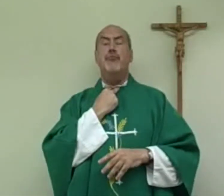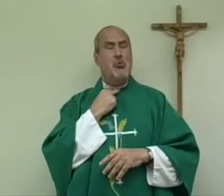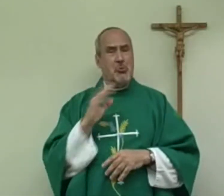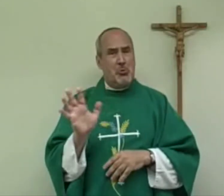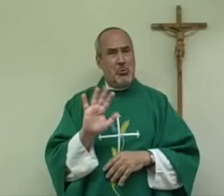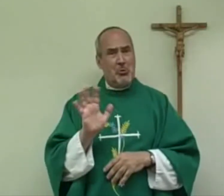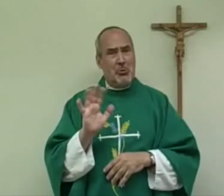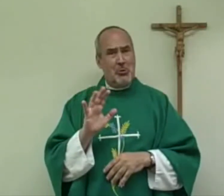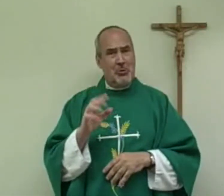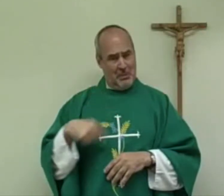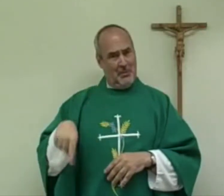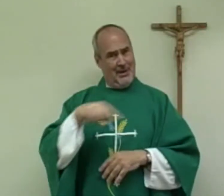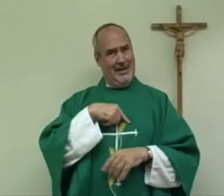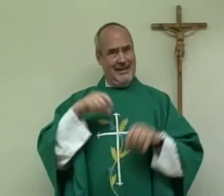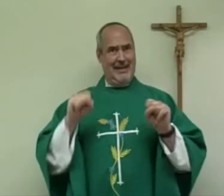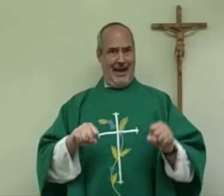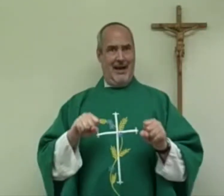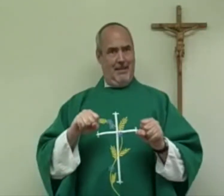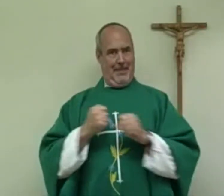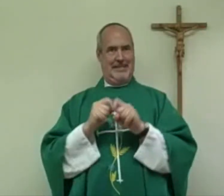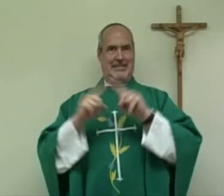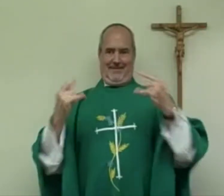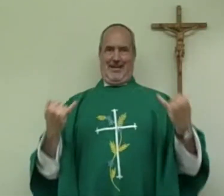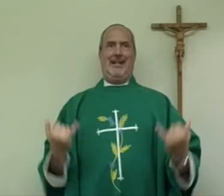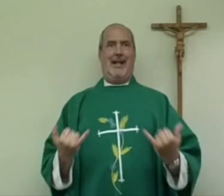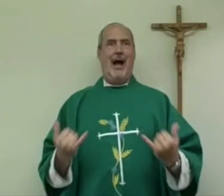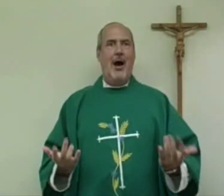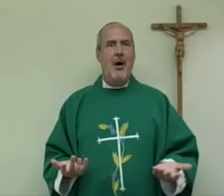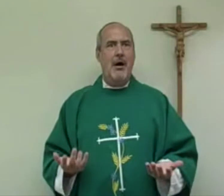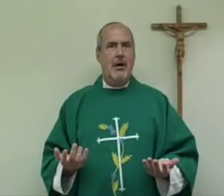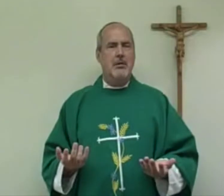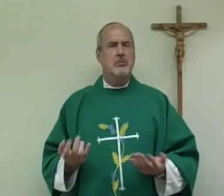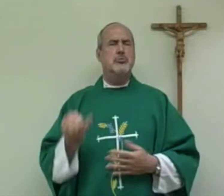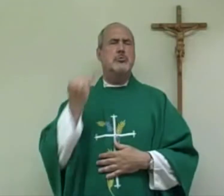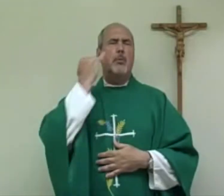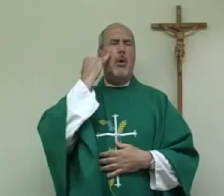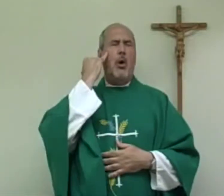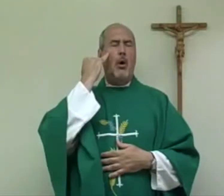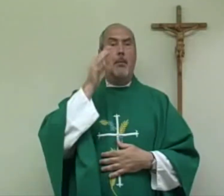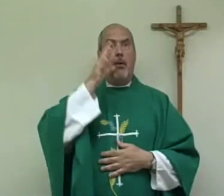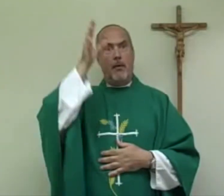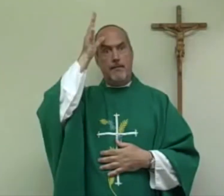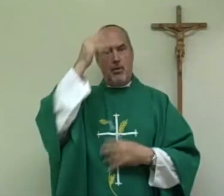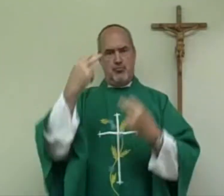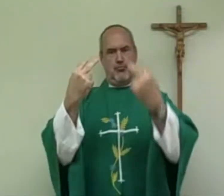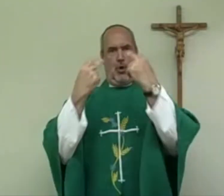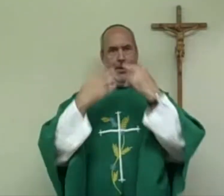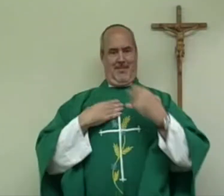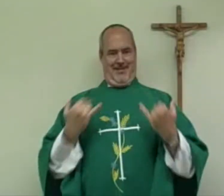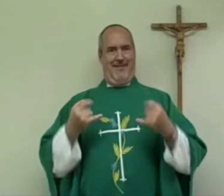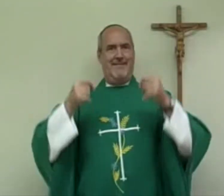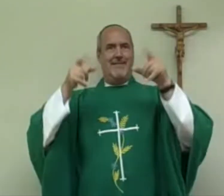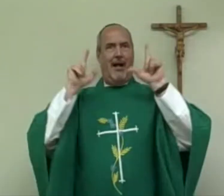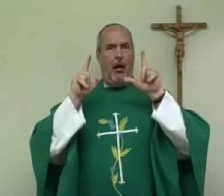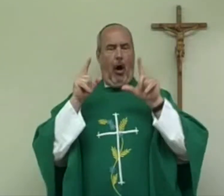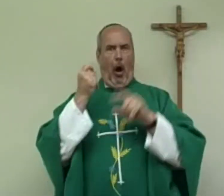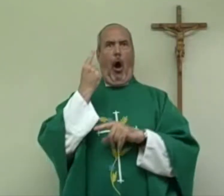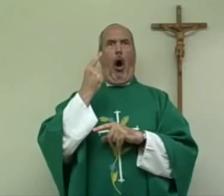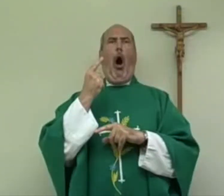But it's not too late. It's not a lost cause. We can do that today. We can start today. So, any